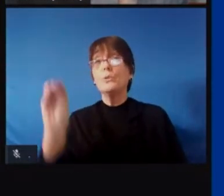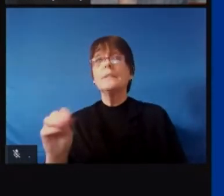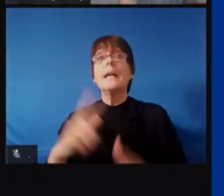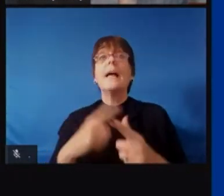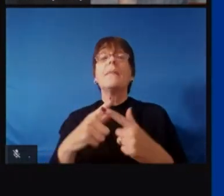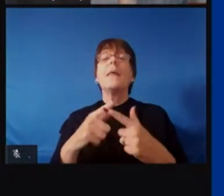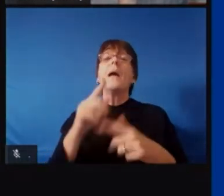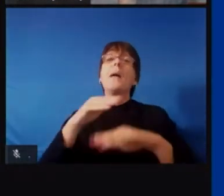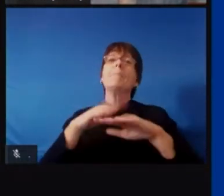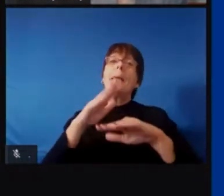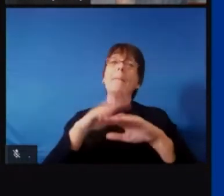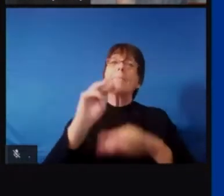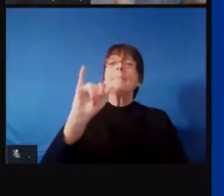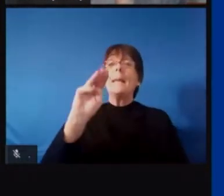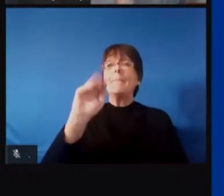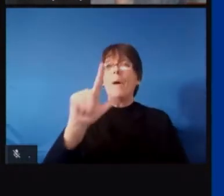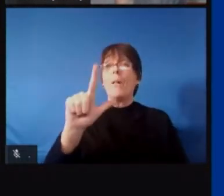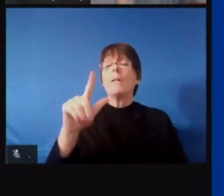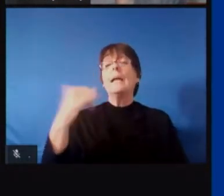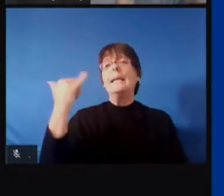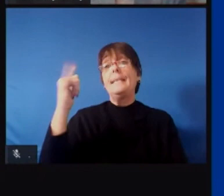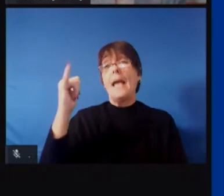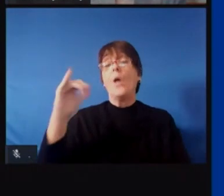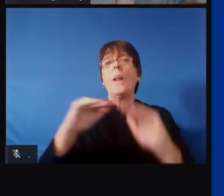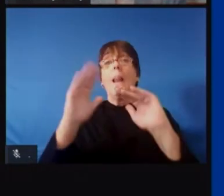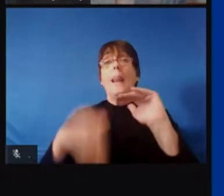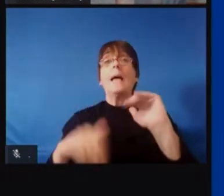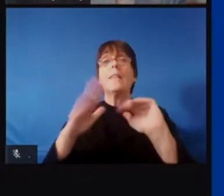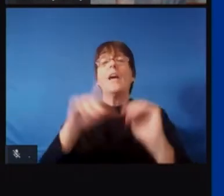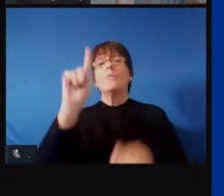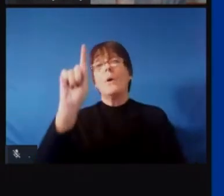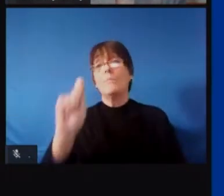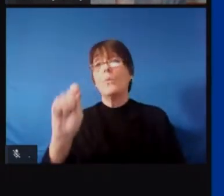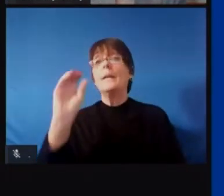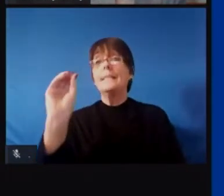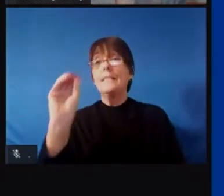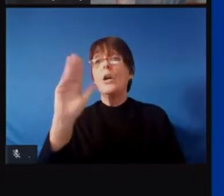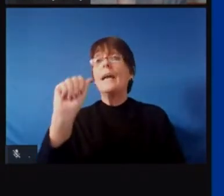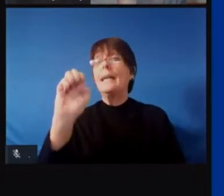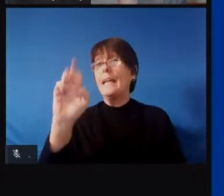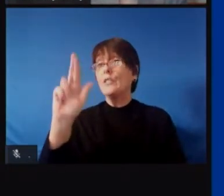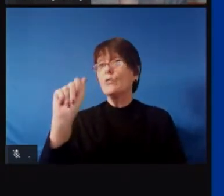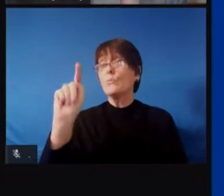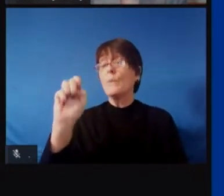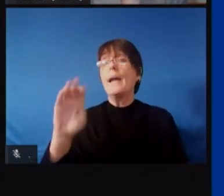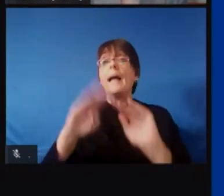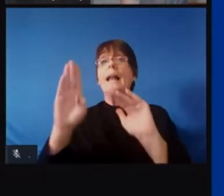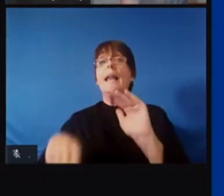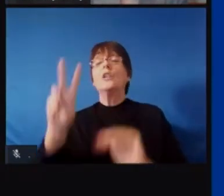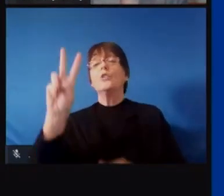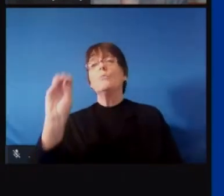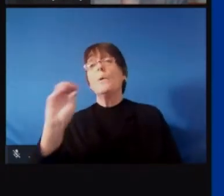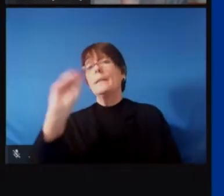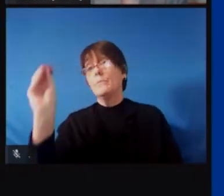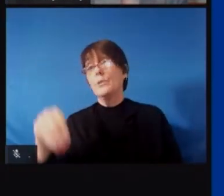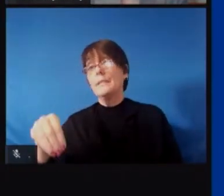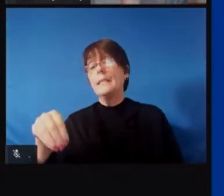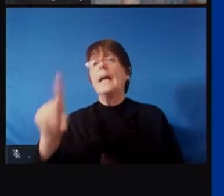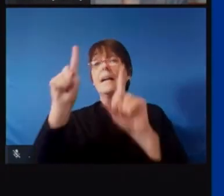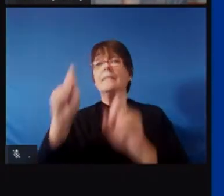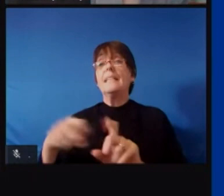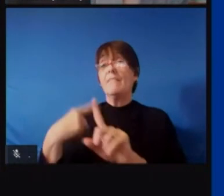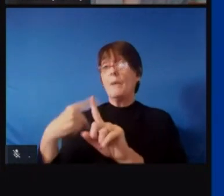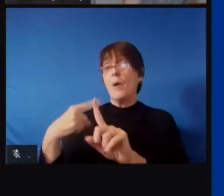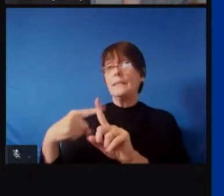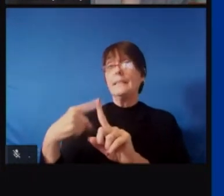minimal disease transmission in our yellow is less than 1.0 of case rates and less than 2.0% of test